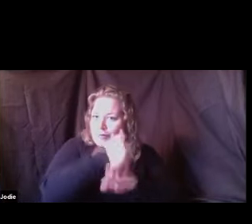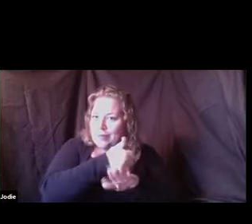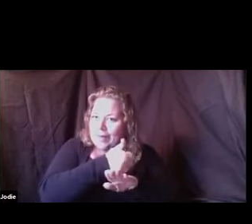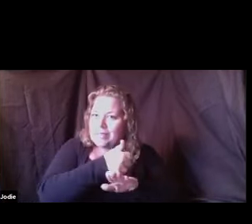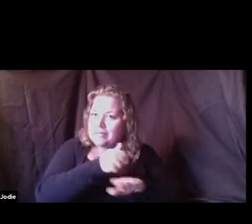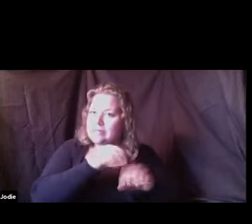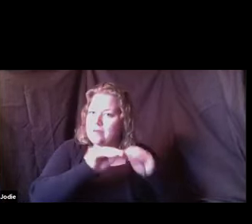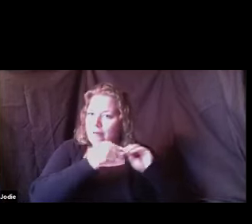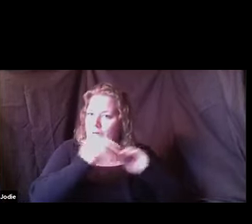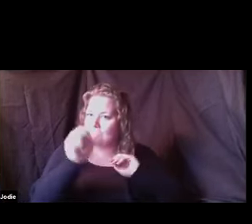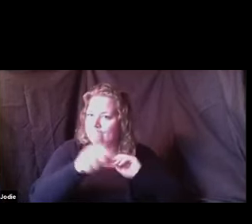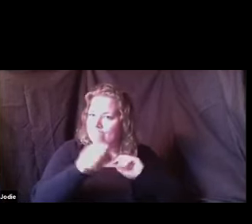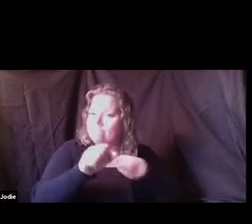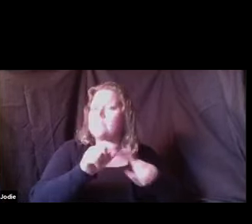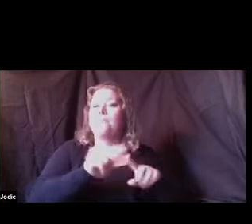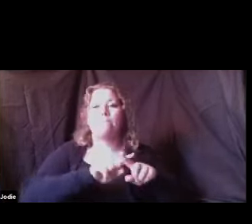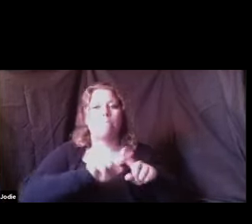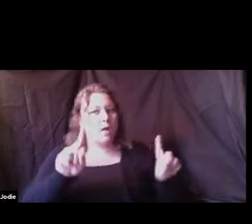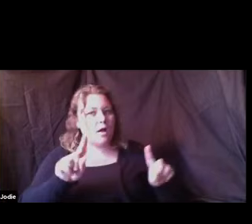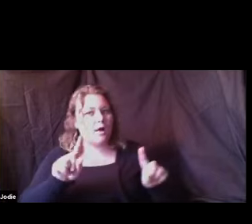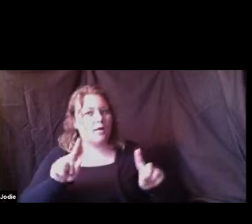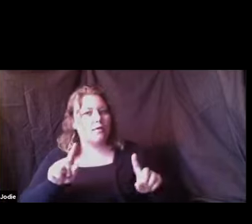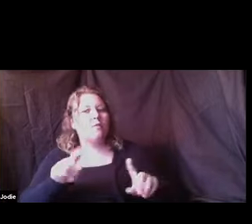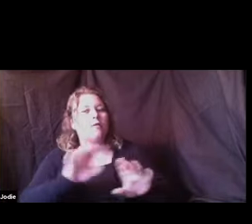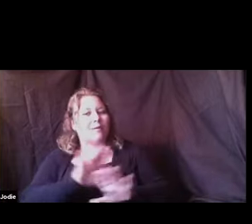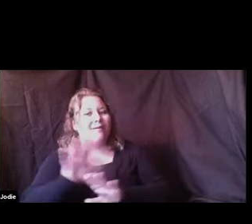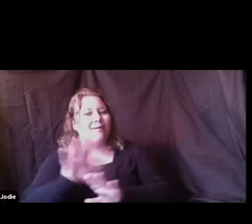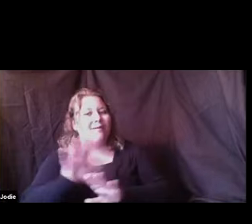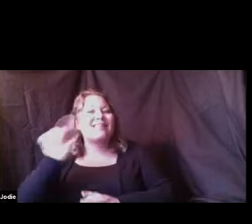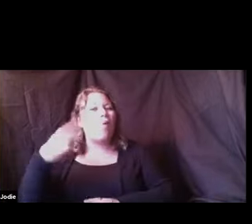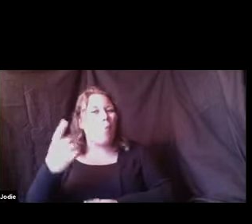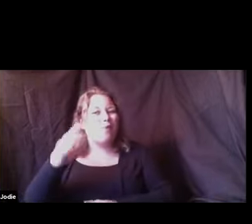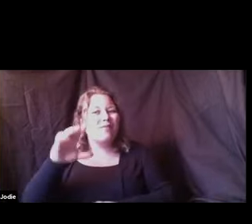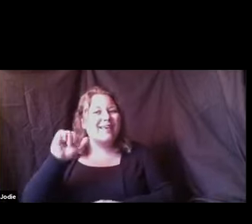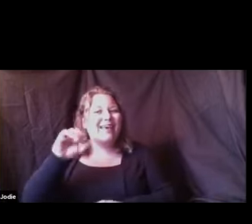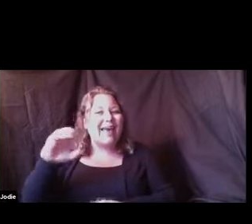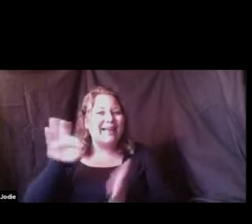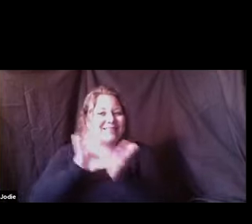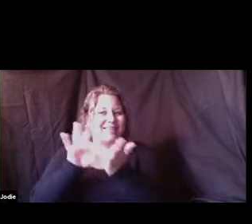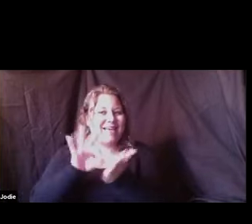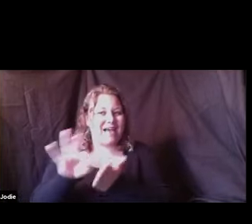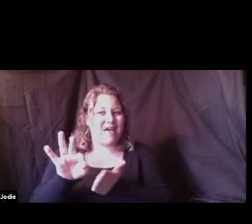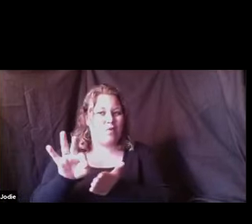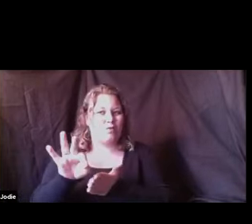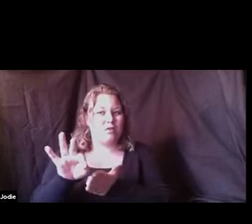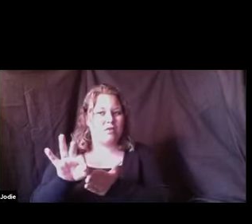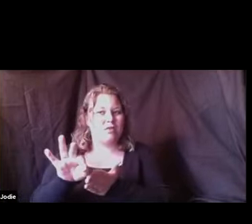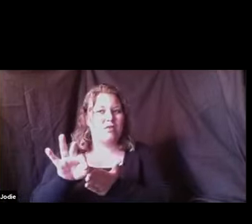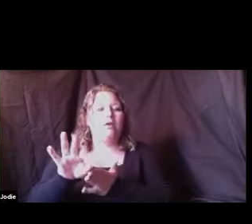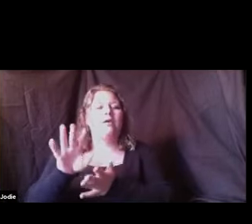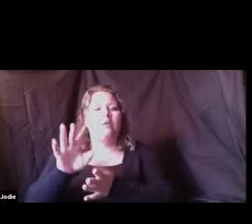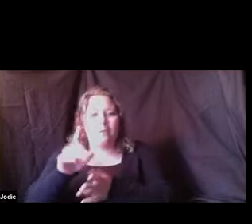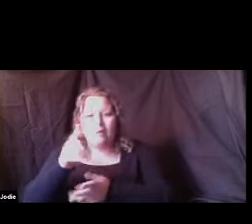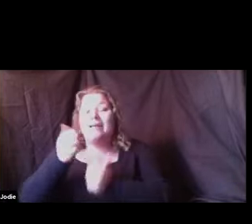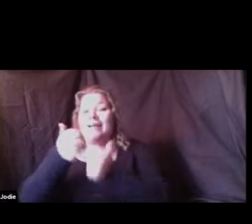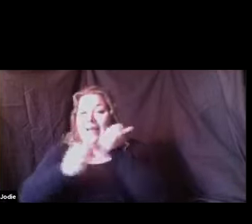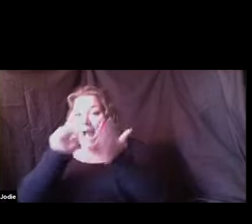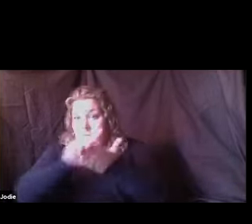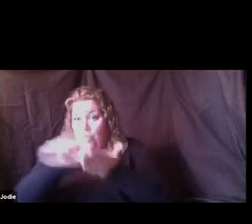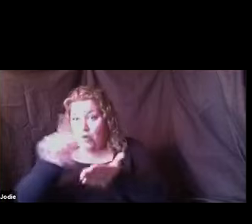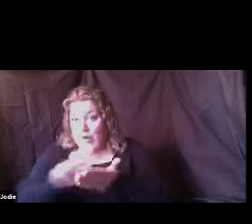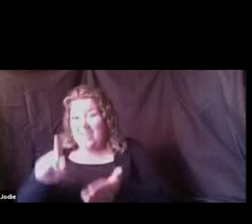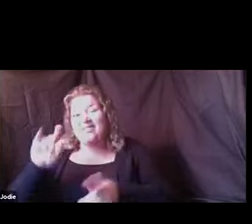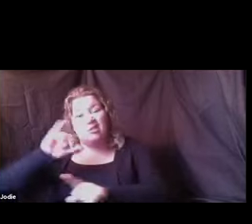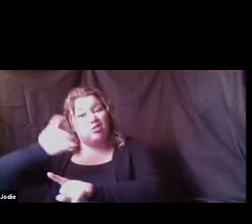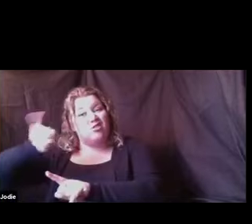Jackie speak about, it's not just case counts, it's also week to week, what the case numbers,